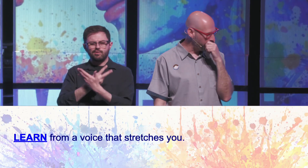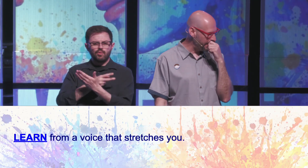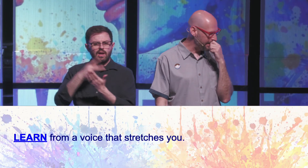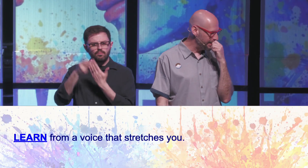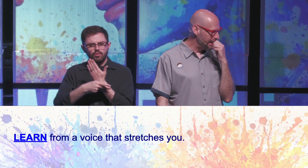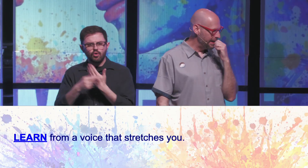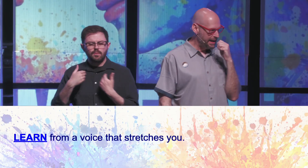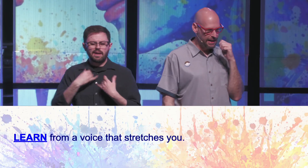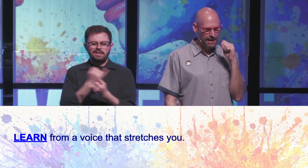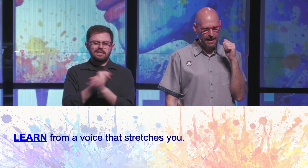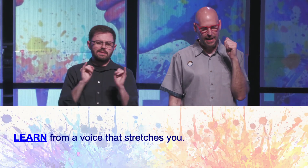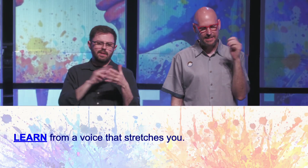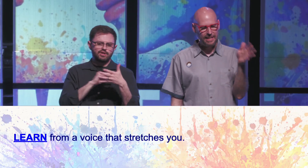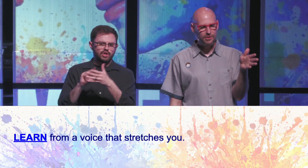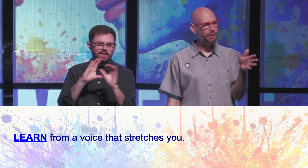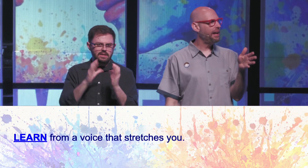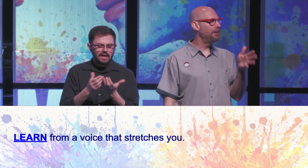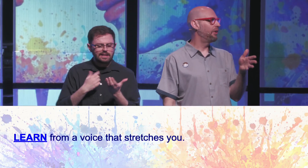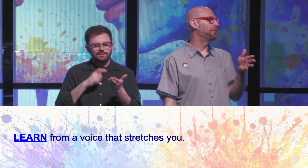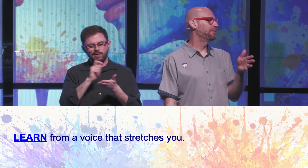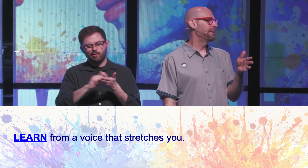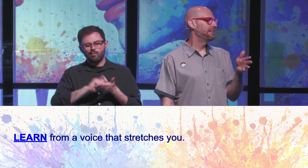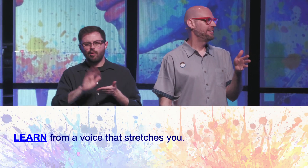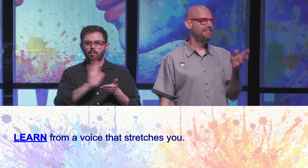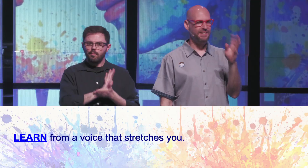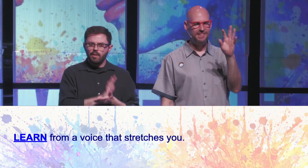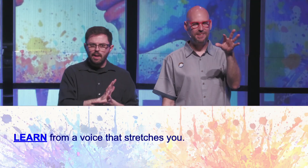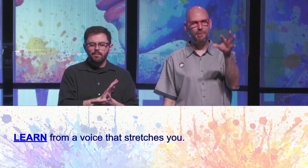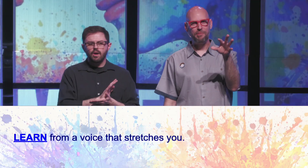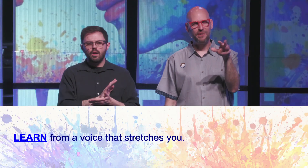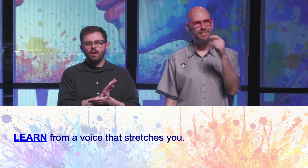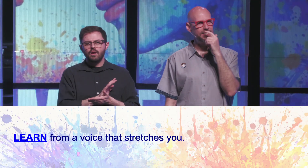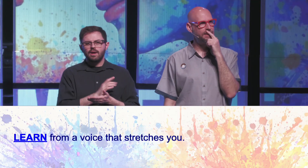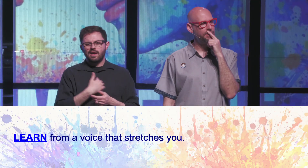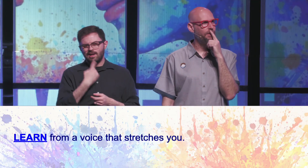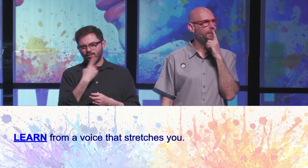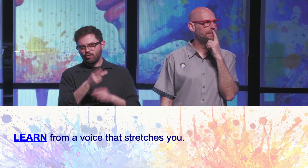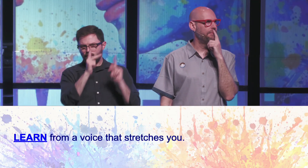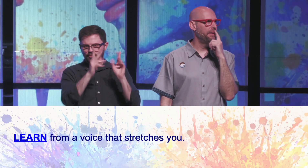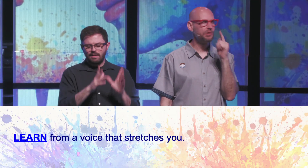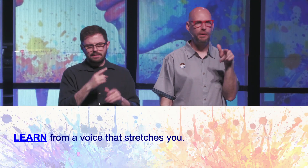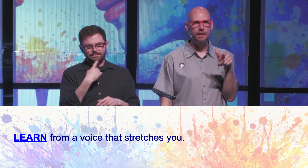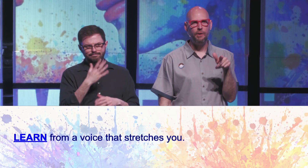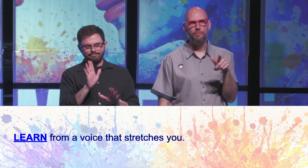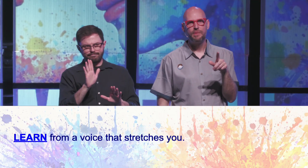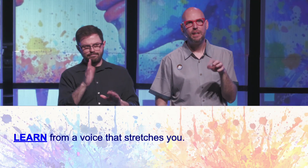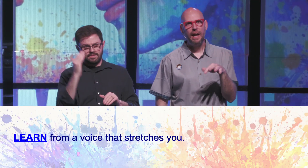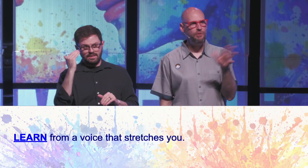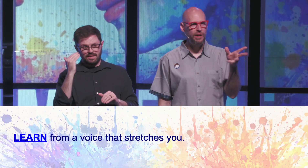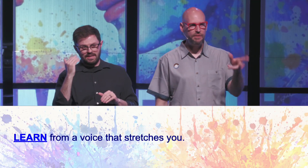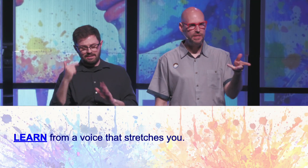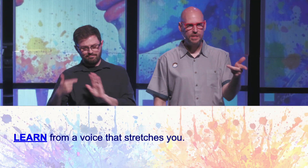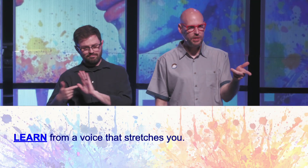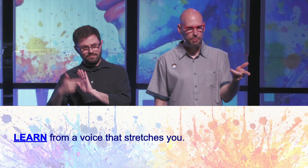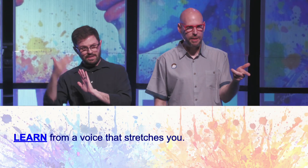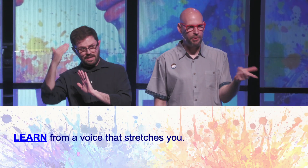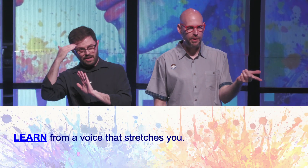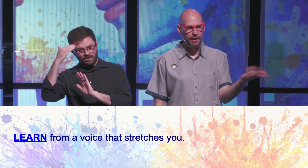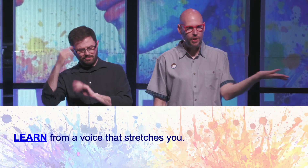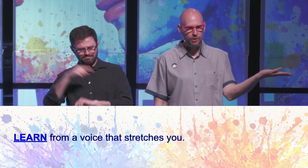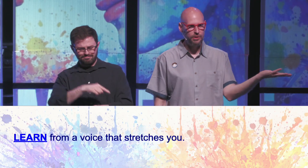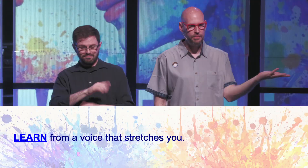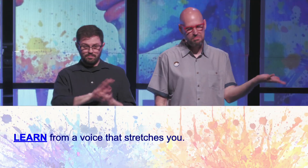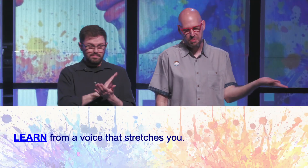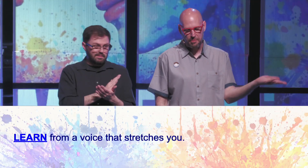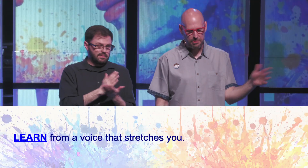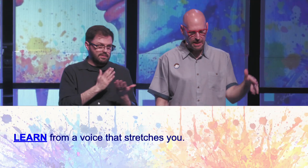paper for it, and I said, here's what I know to my professor. I said to her, here's what I know. I have no idea if this is a good paper or not.